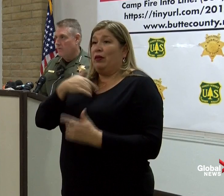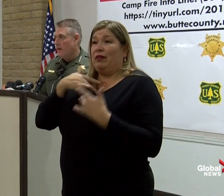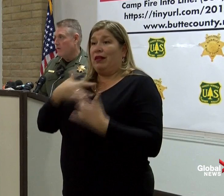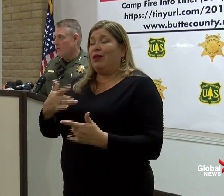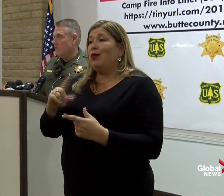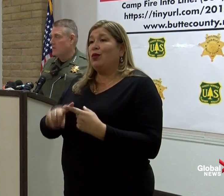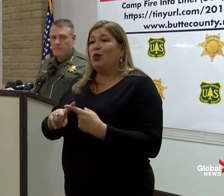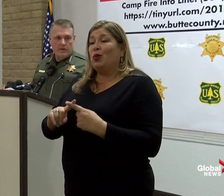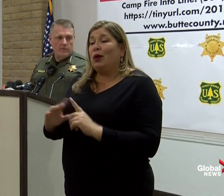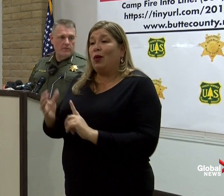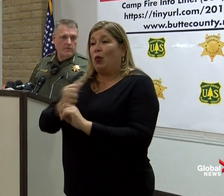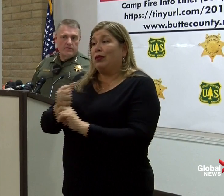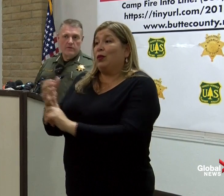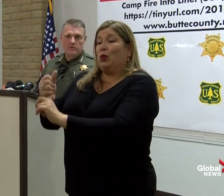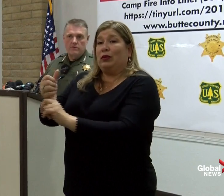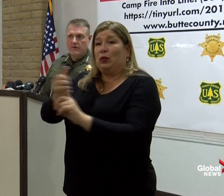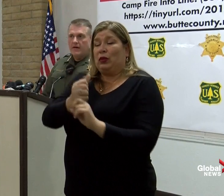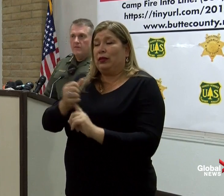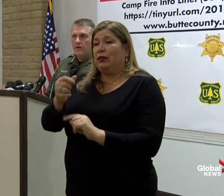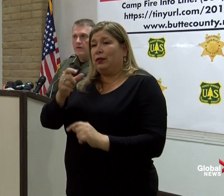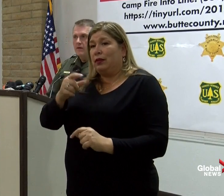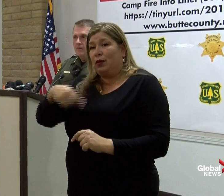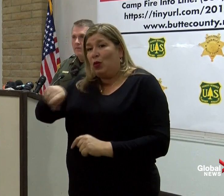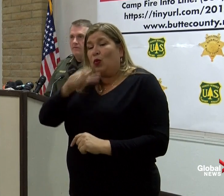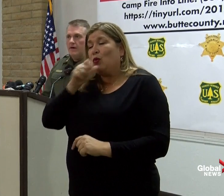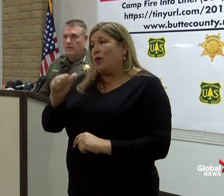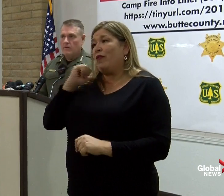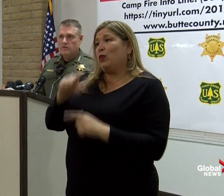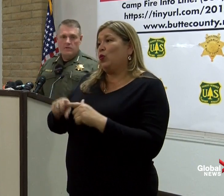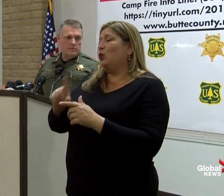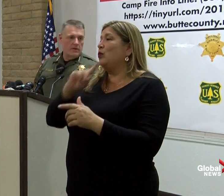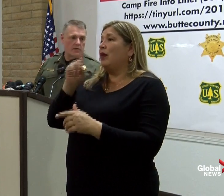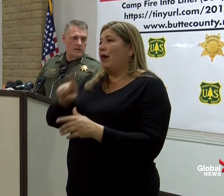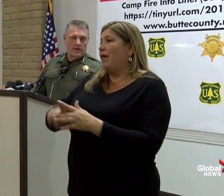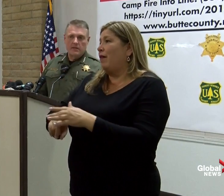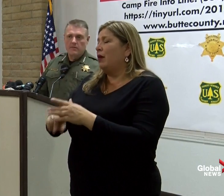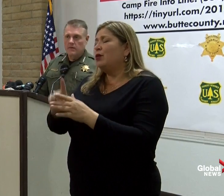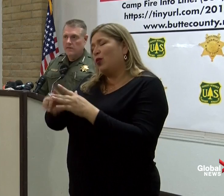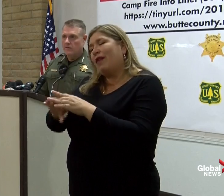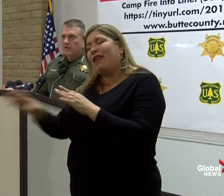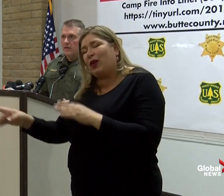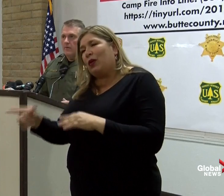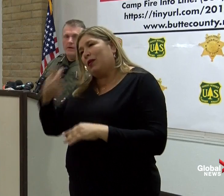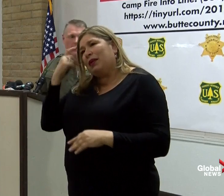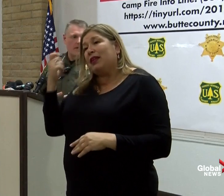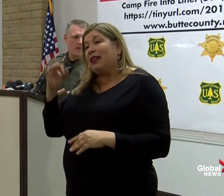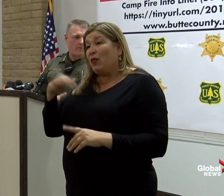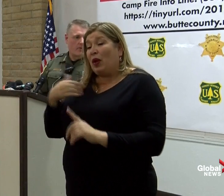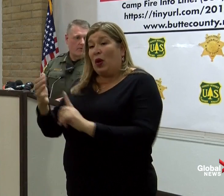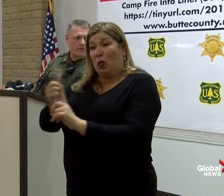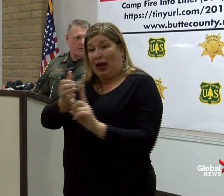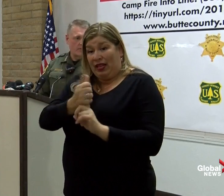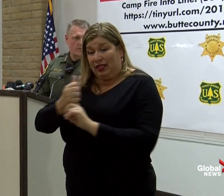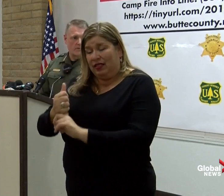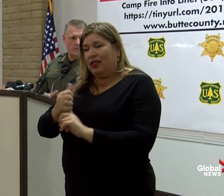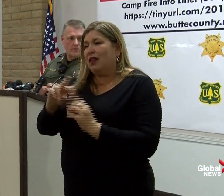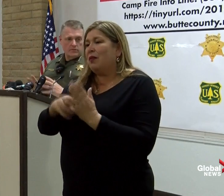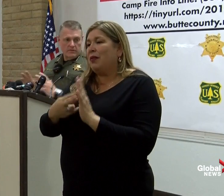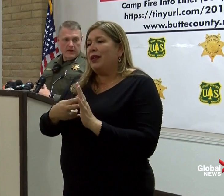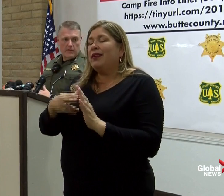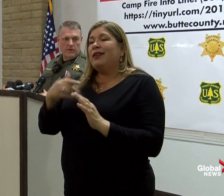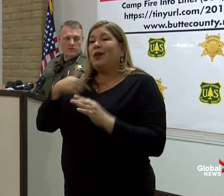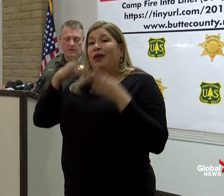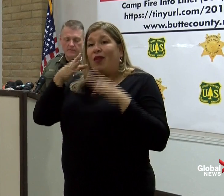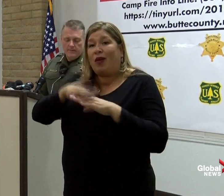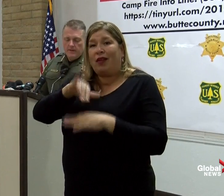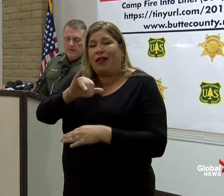to go about arresting people who refuse to evacuate when the evacuation is being conducted, because that would take away important resources towards